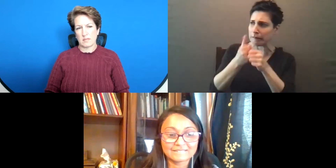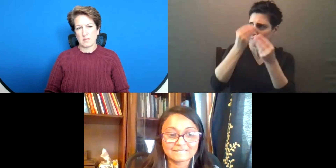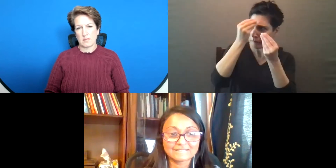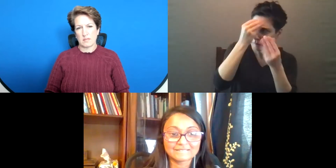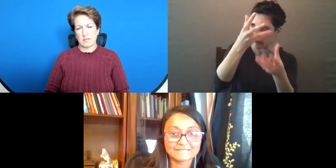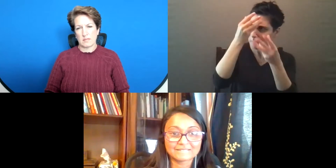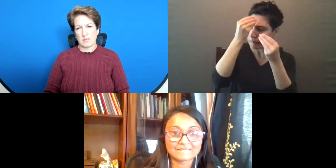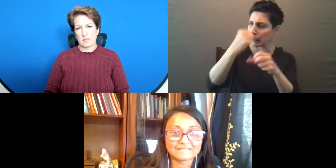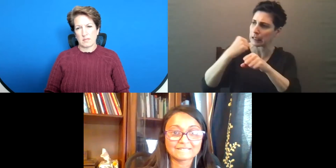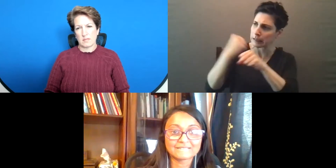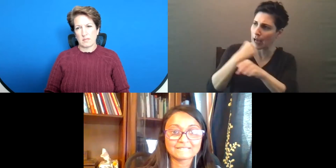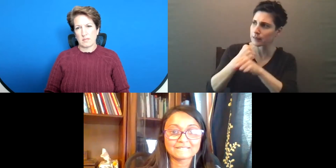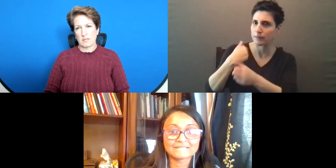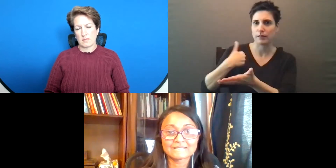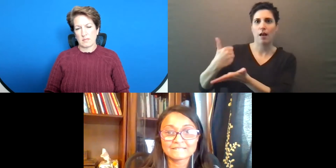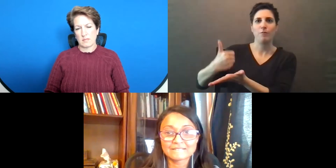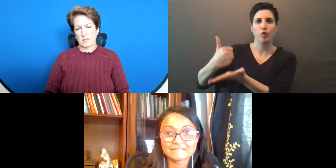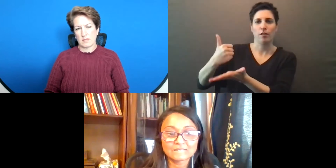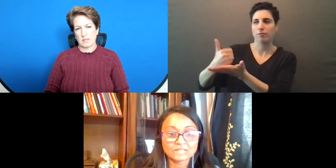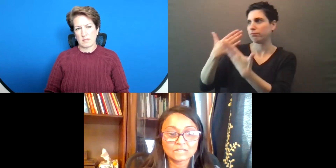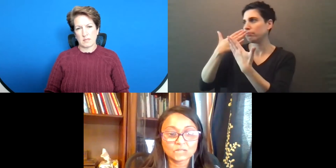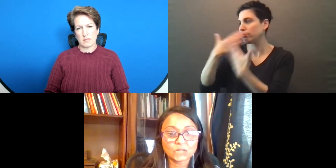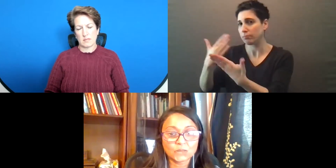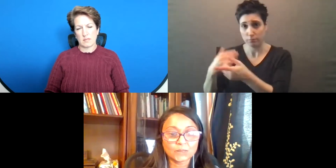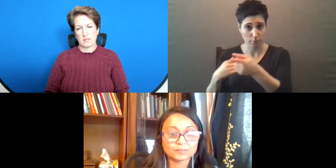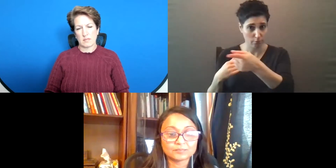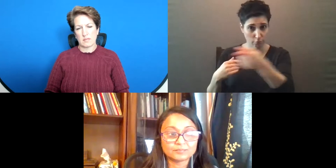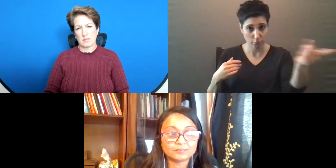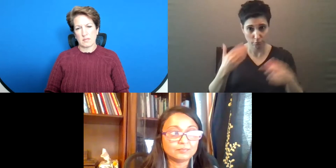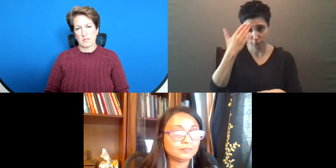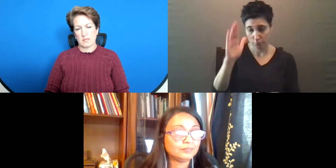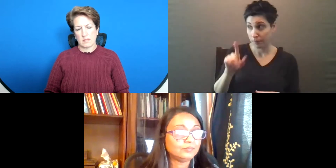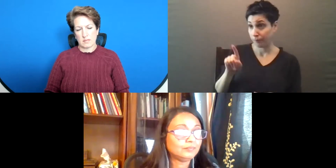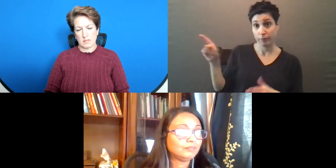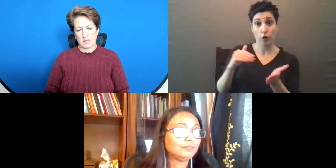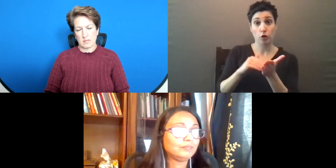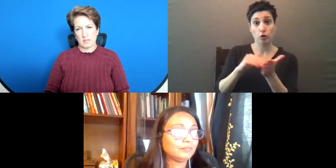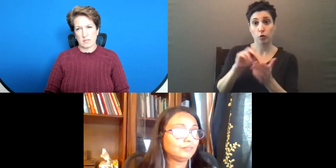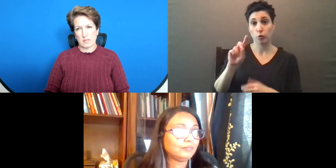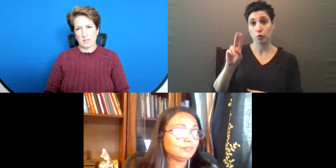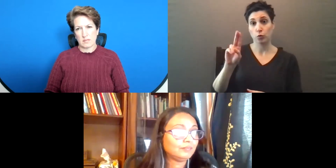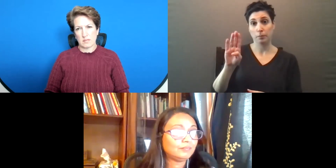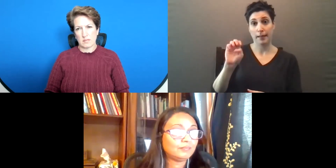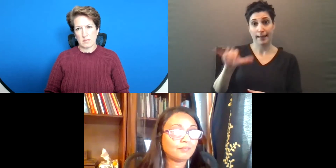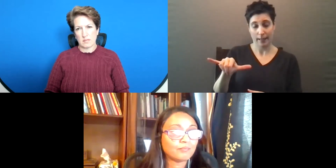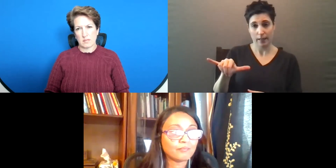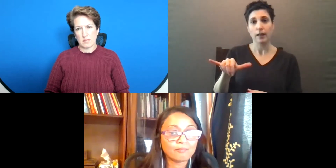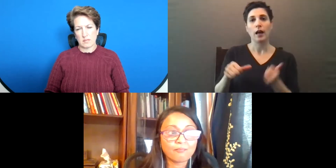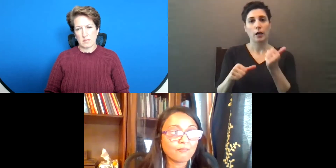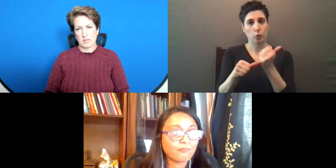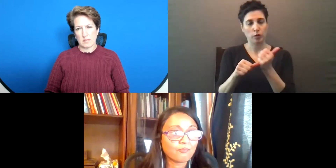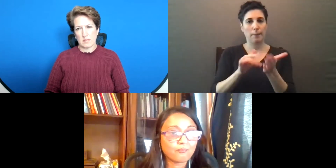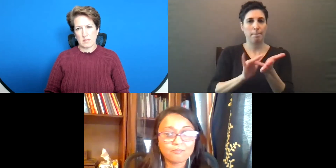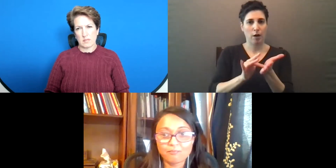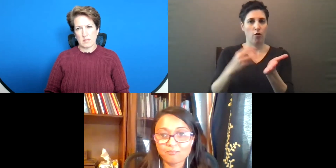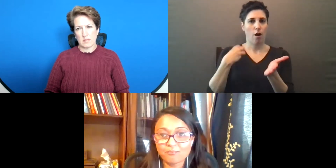really helpful. So in case anyone's not aware, Dr. Vinita Dubey is the Associate Medical Officer of Health for Toronto